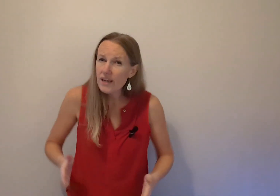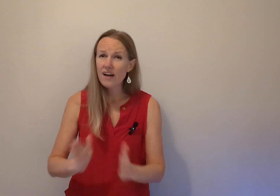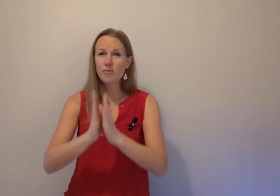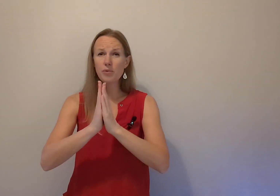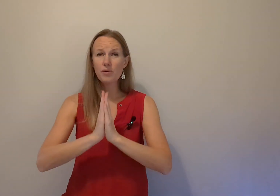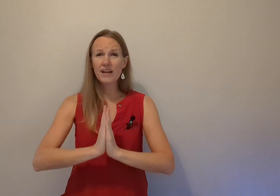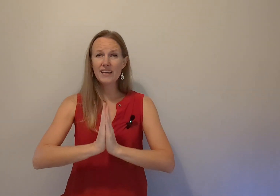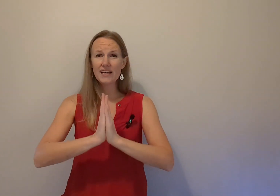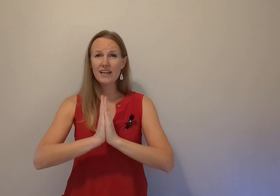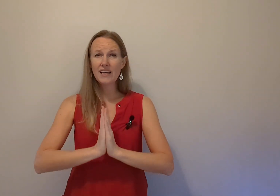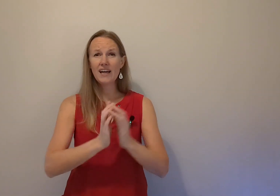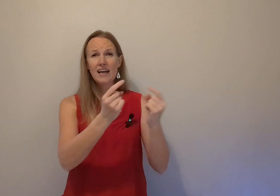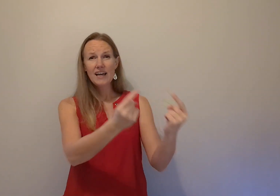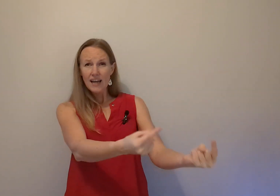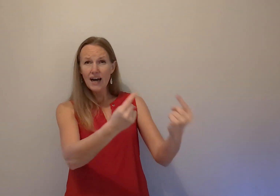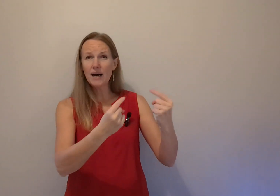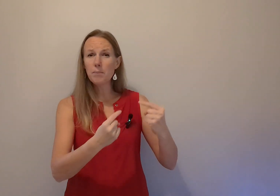Weary of praying. Come,